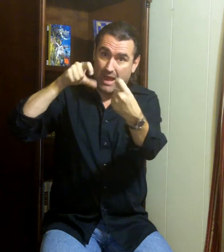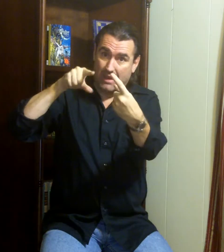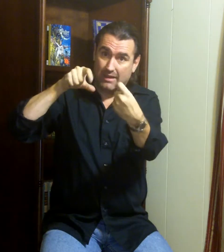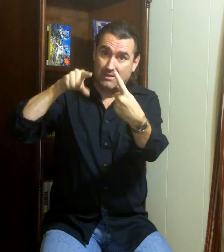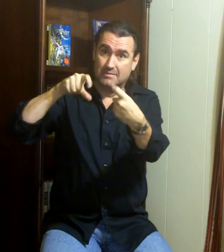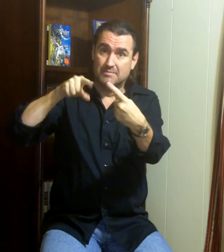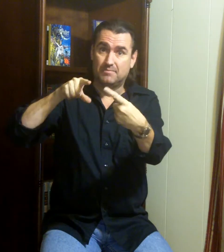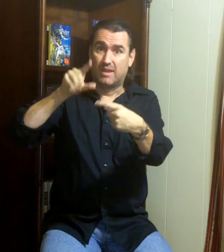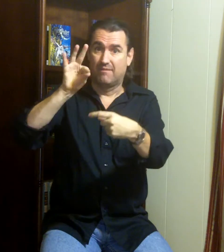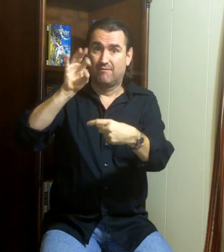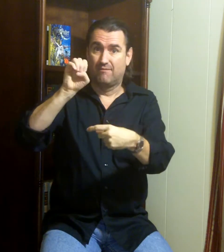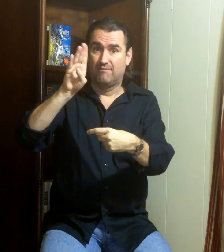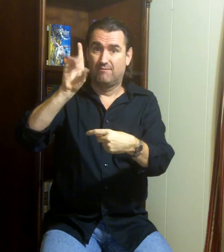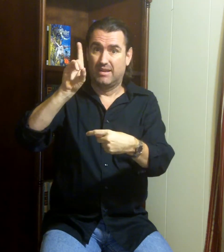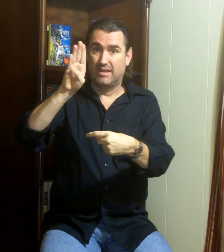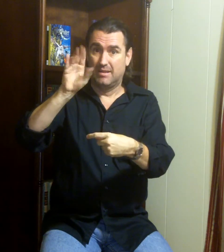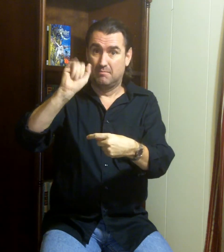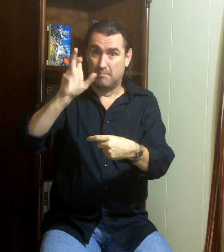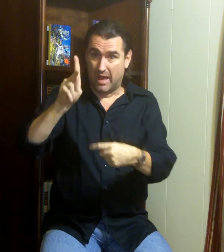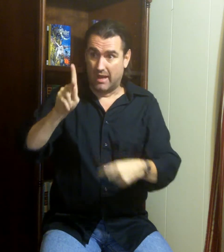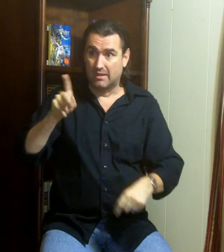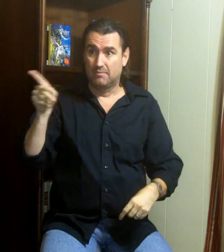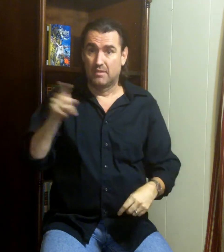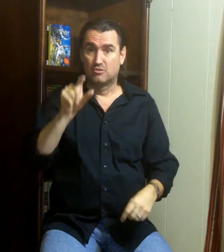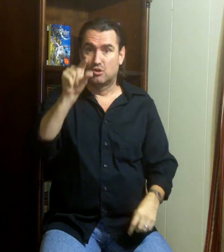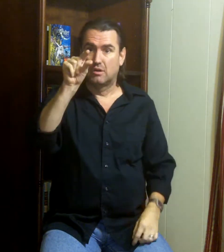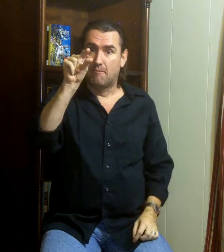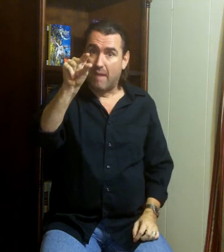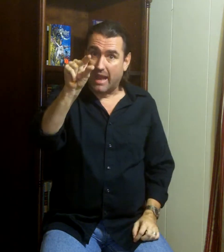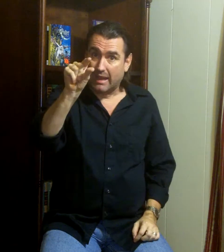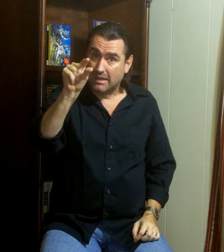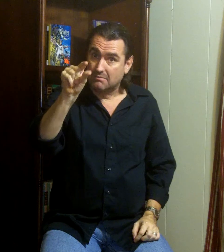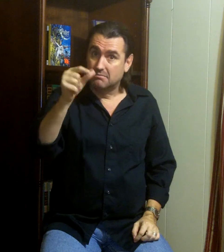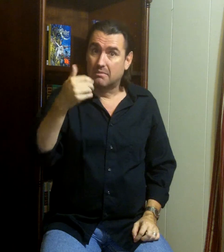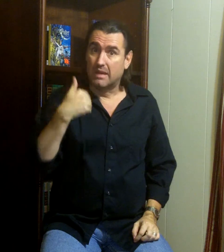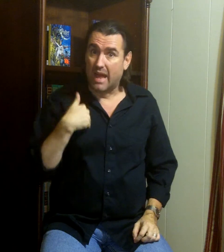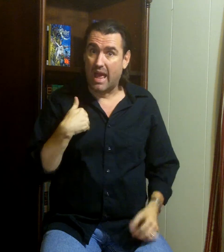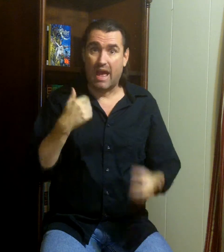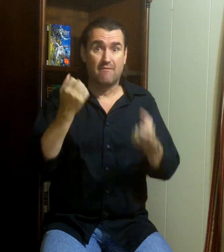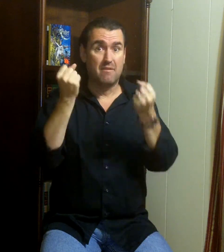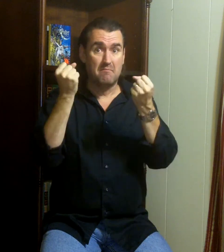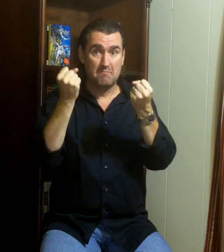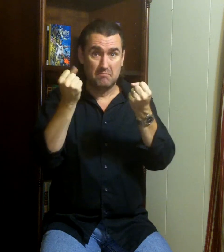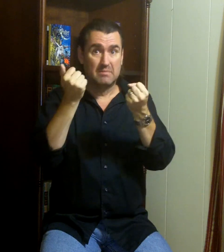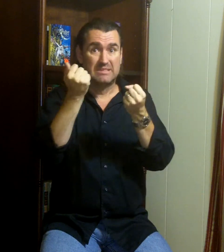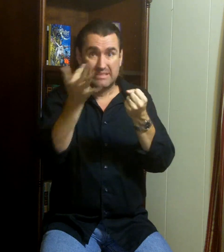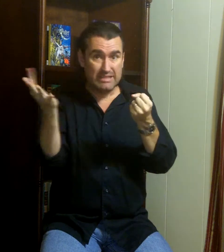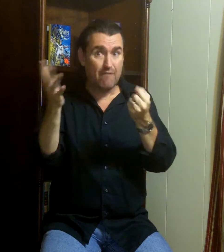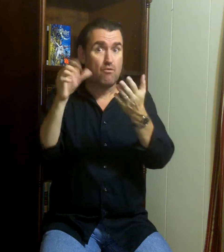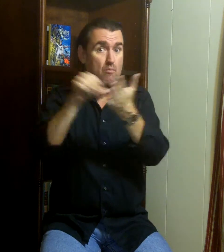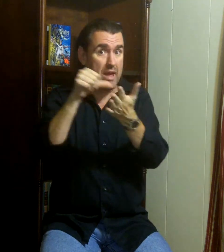it could be this many pages of a feedback system that's related to the ESSE test. And